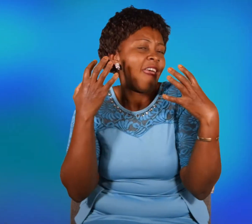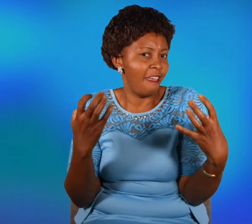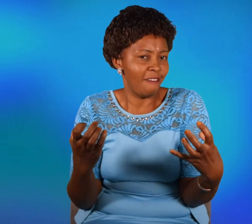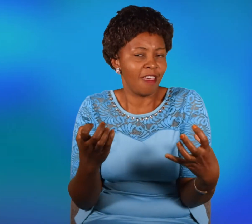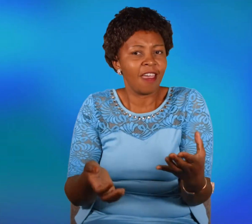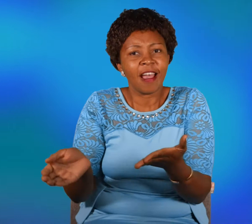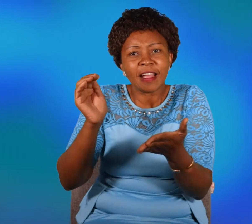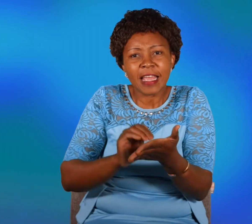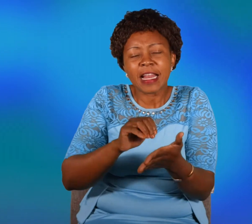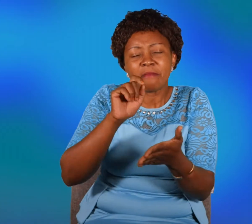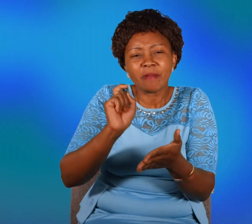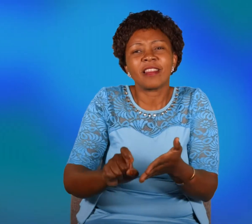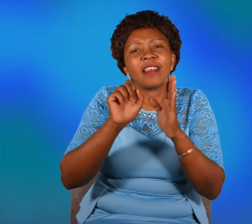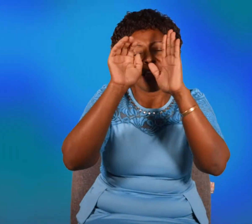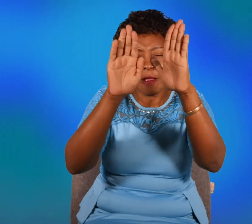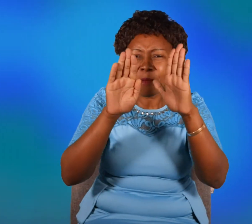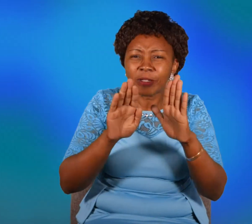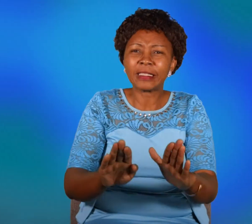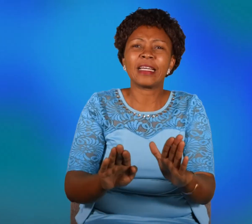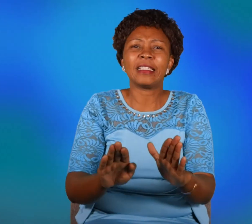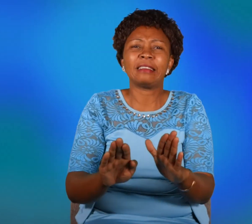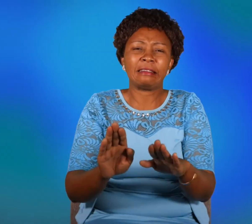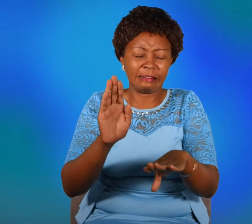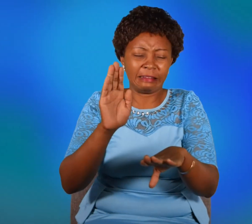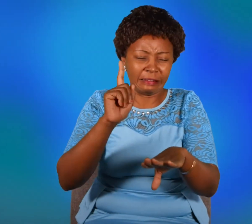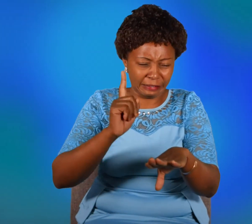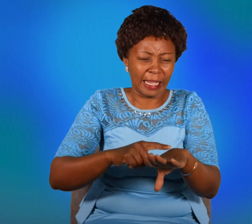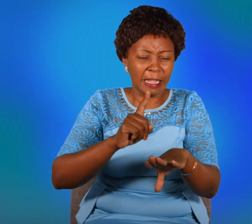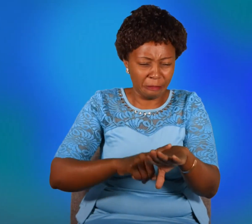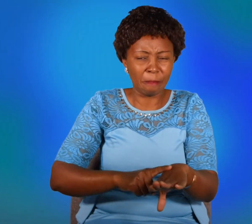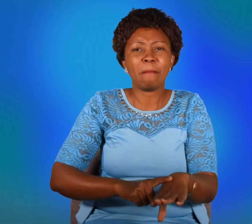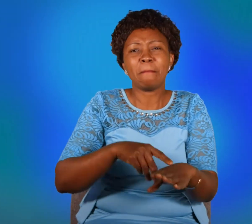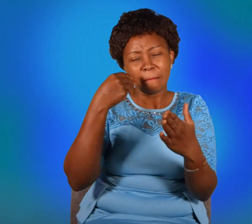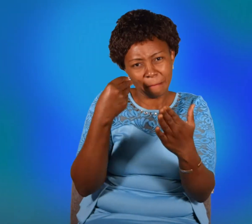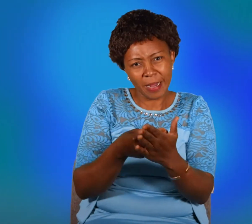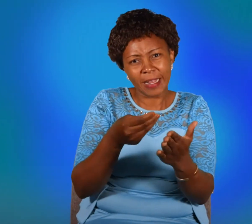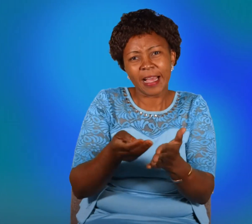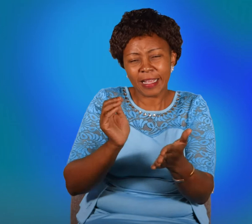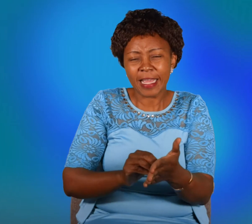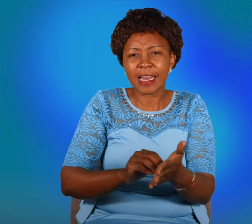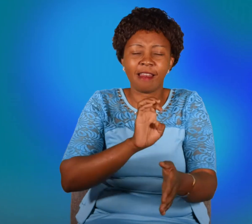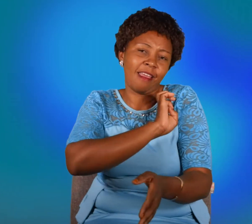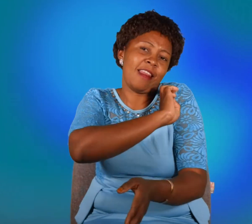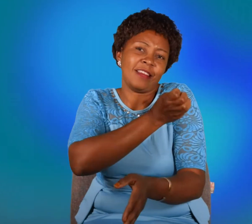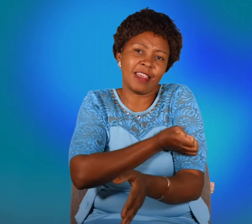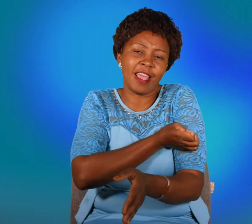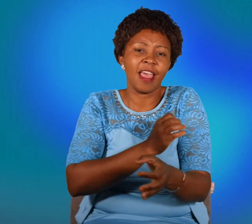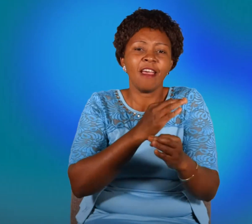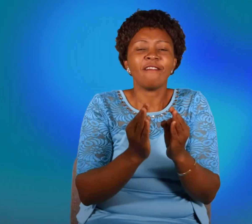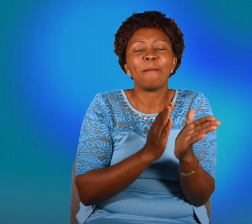responsibility and requires a significant amount of time, money, and energy. Family planning ensures that